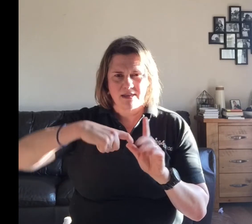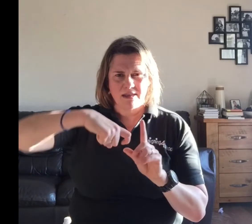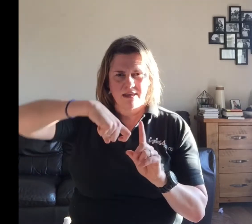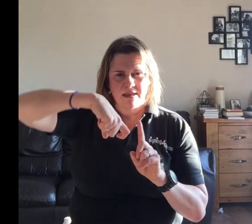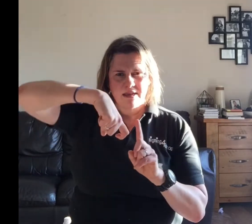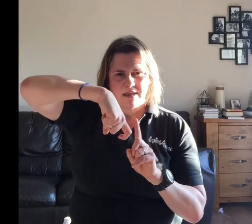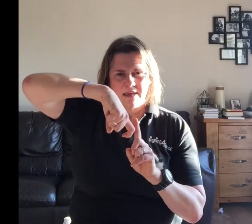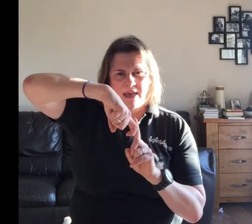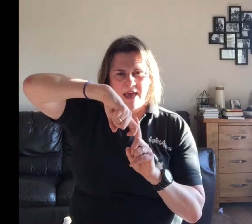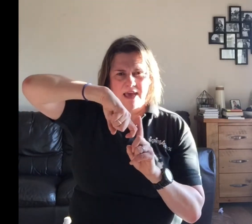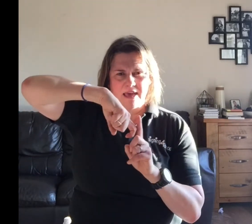K,